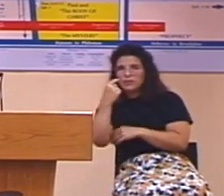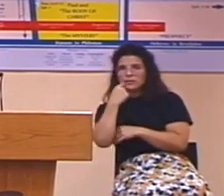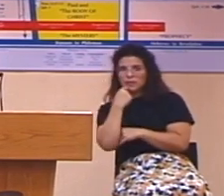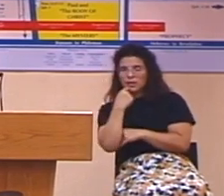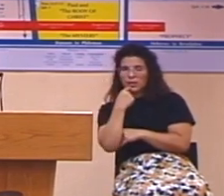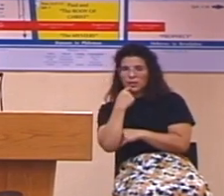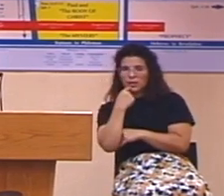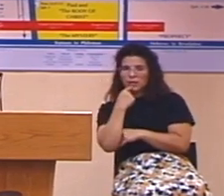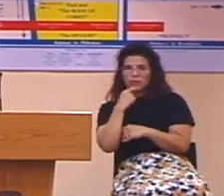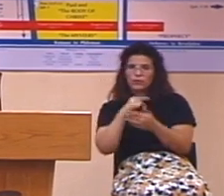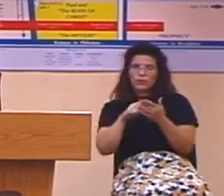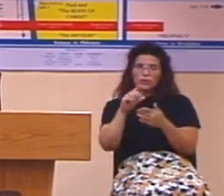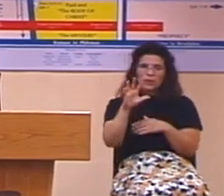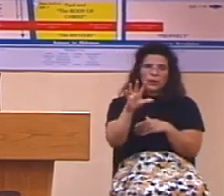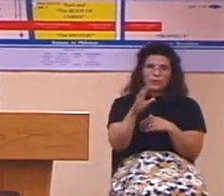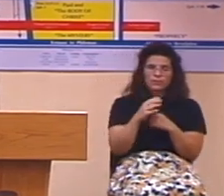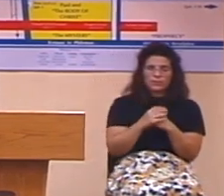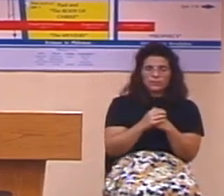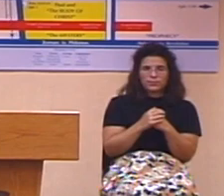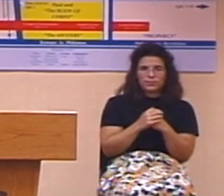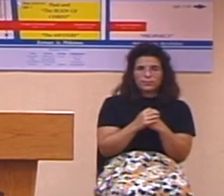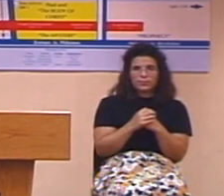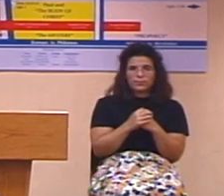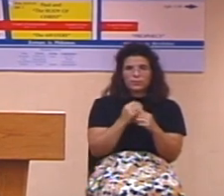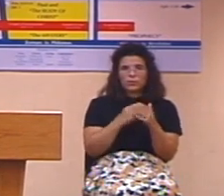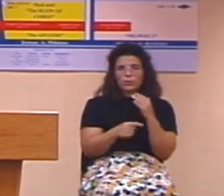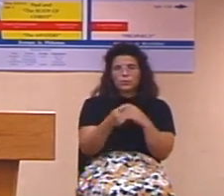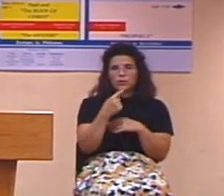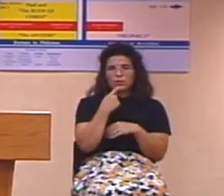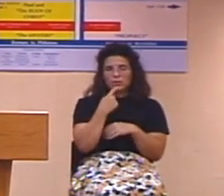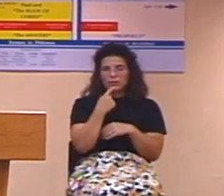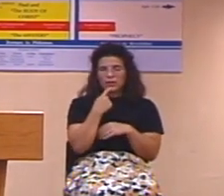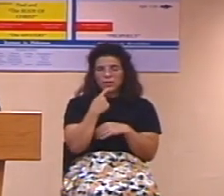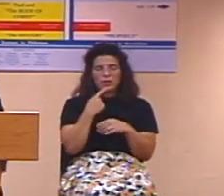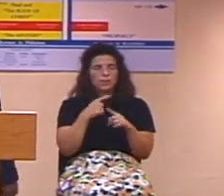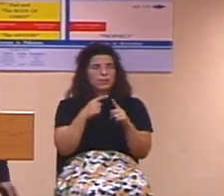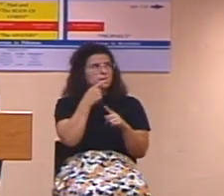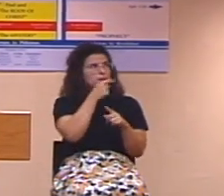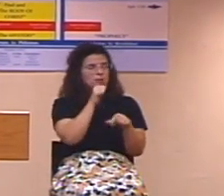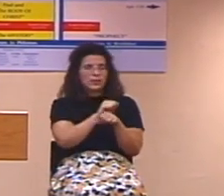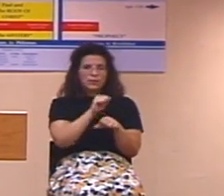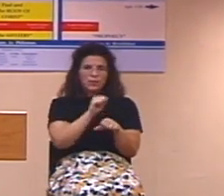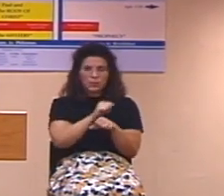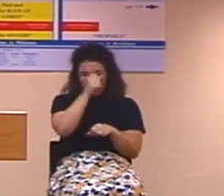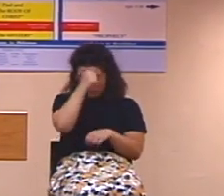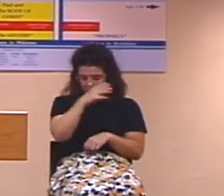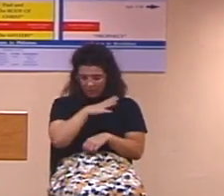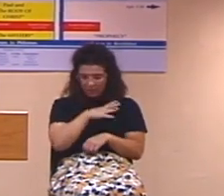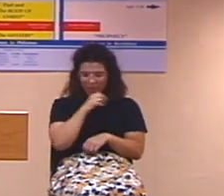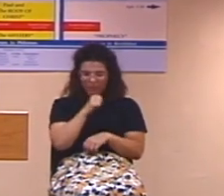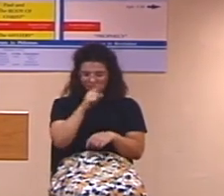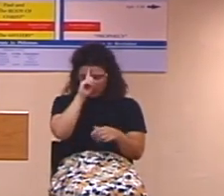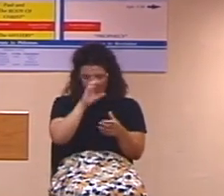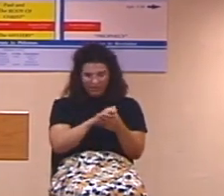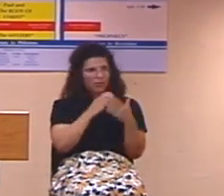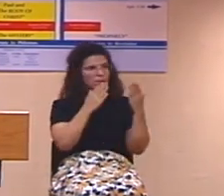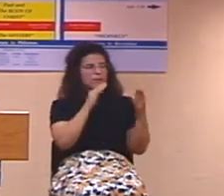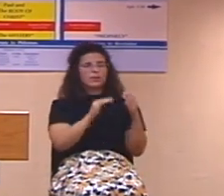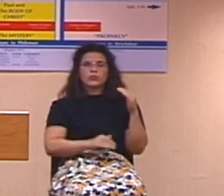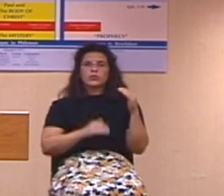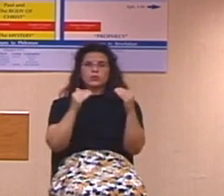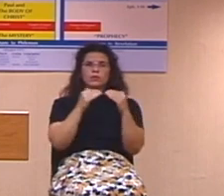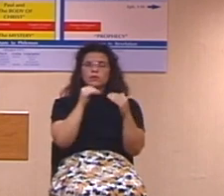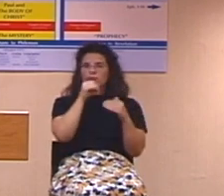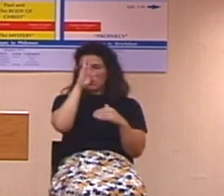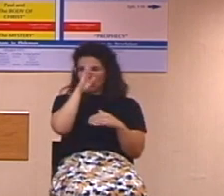say? Verse 5. What does it say? But to him that worketh not, but believeth on him that justifieth the ungodly,